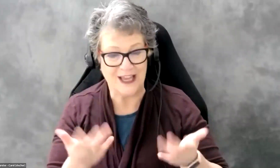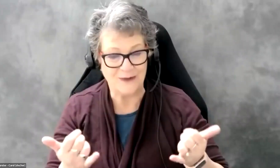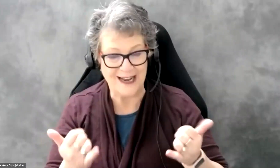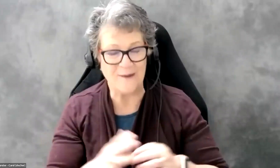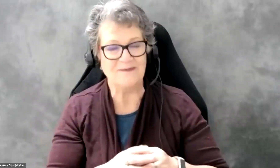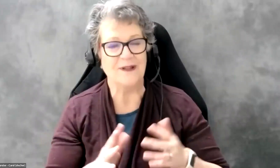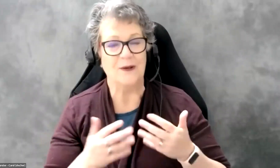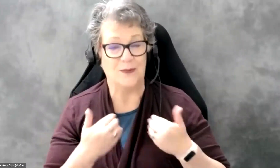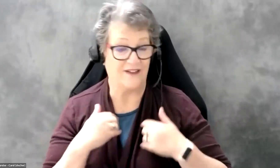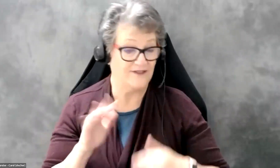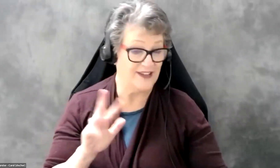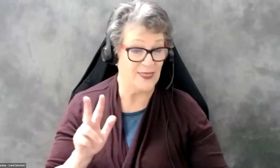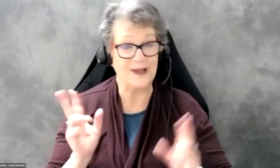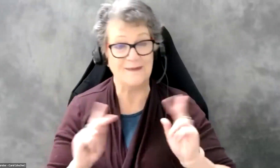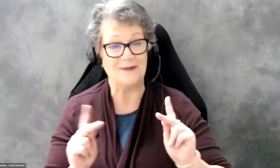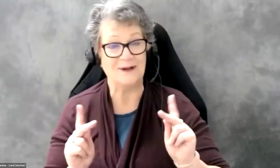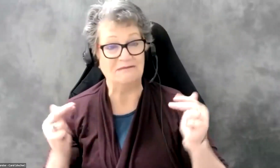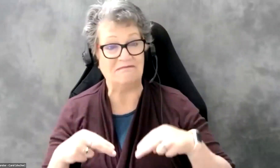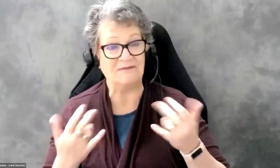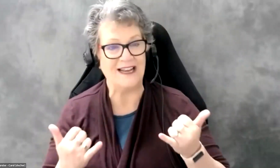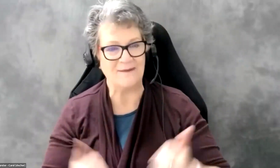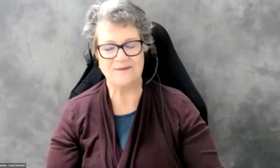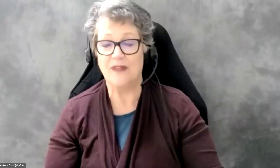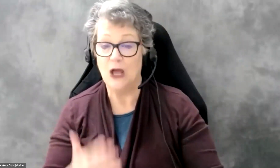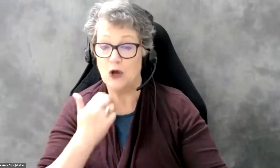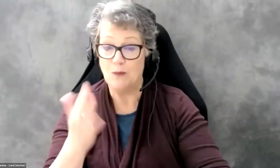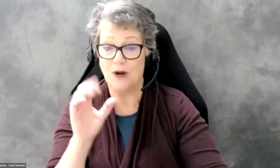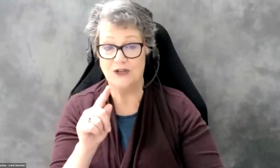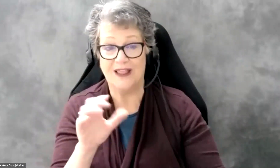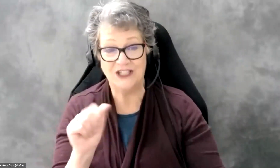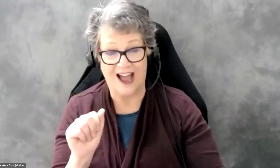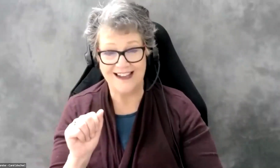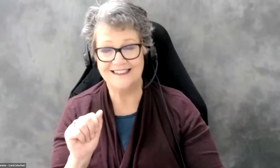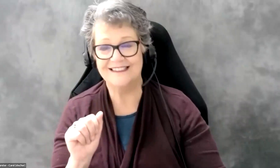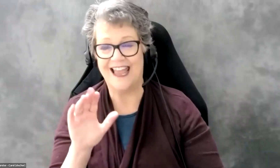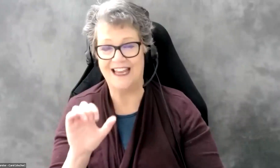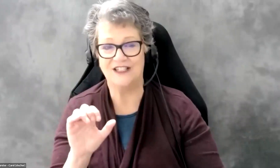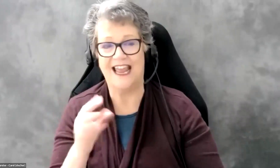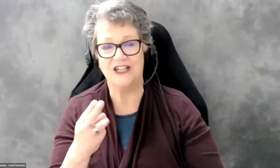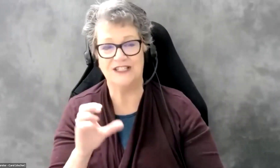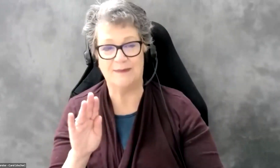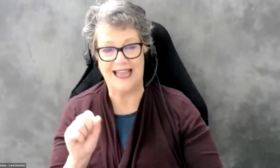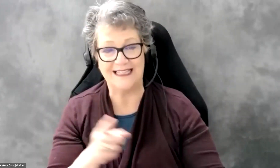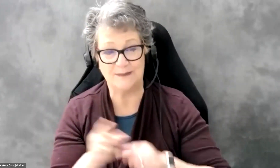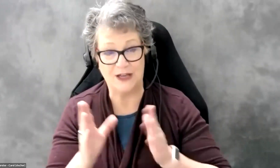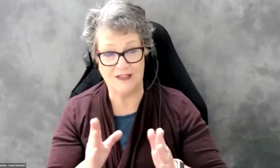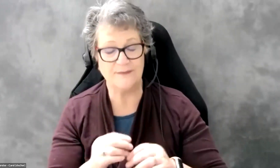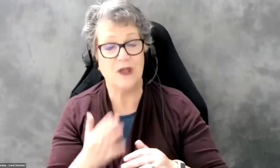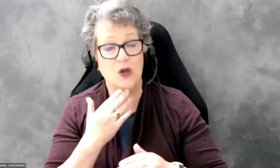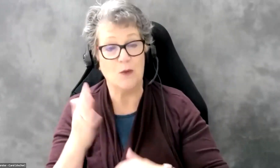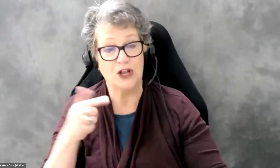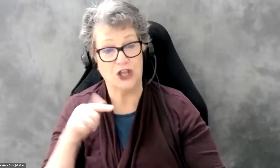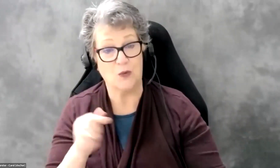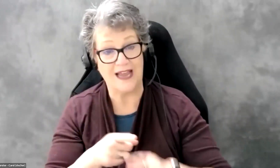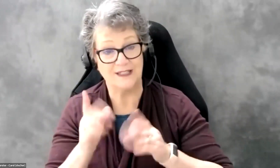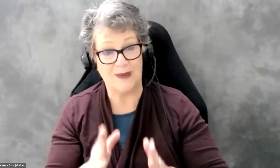got 53 folks on right now. So good morning to Alicia, our HCBS specialist, and good morning to our QA specialist. I